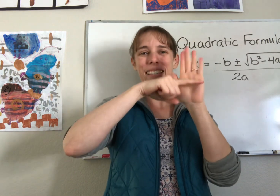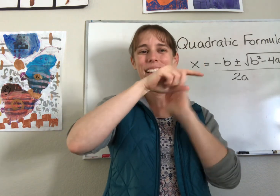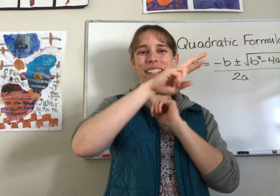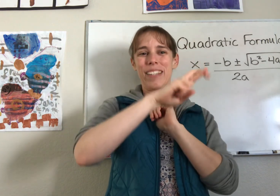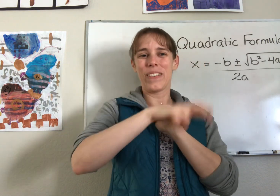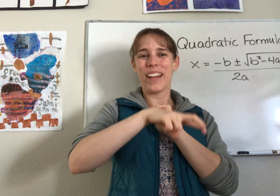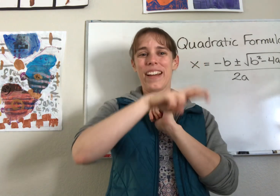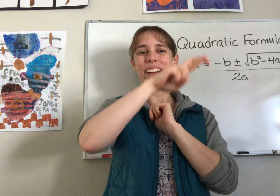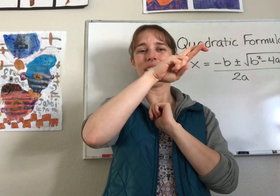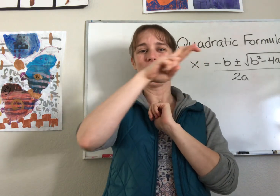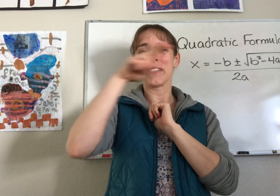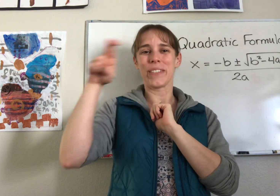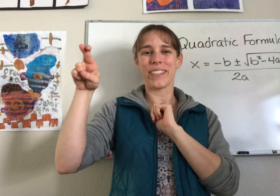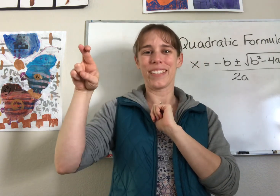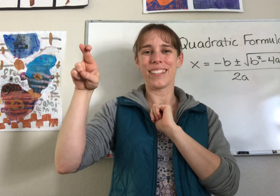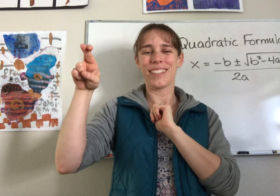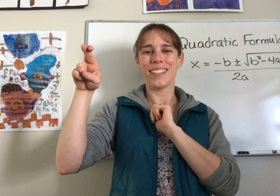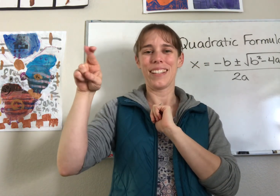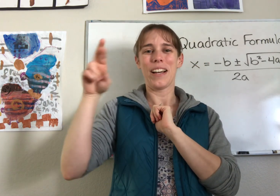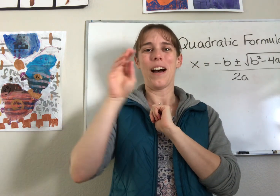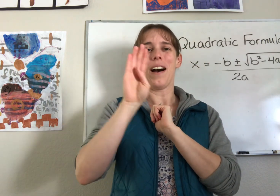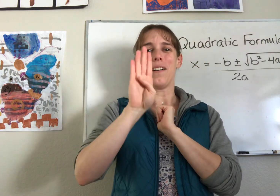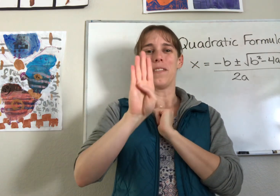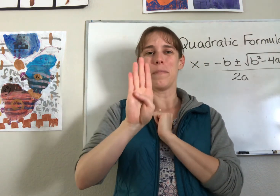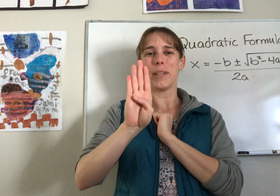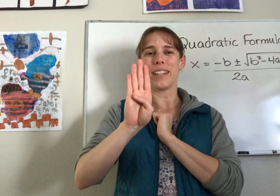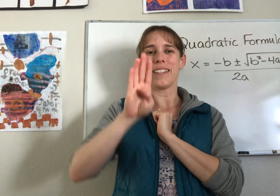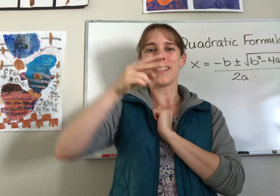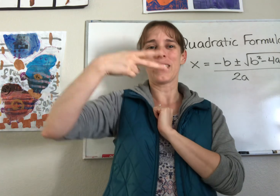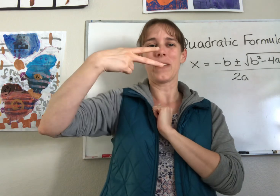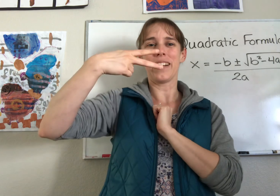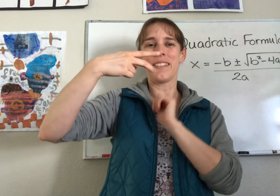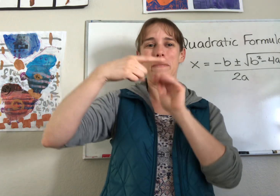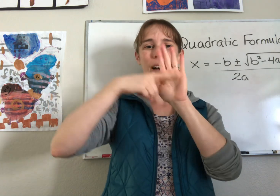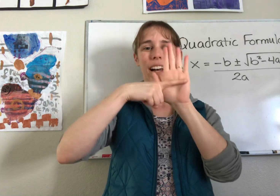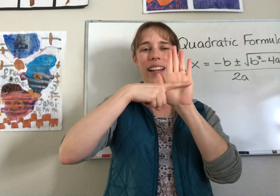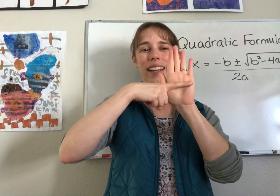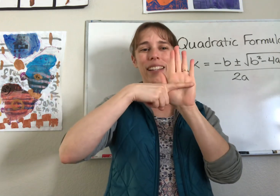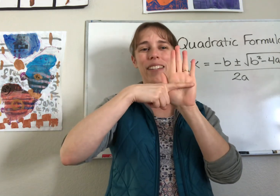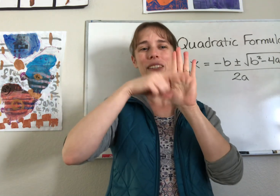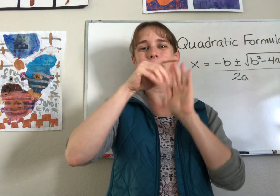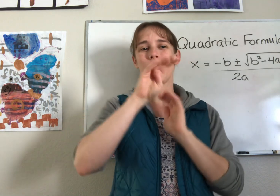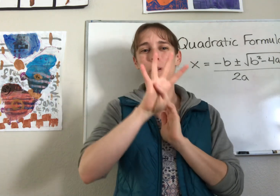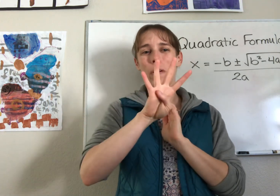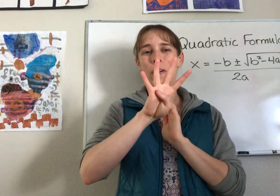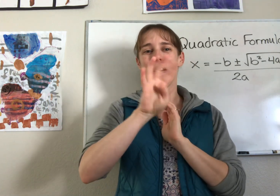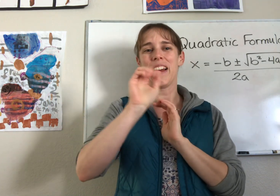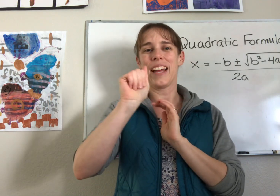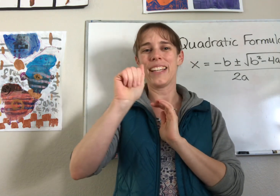the square root of B squared minus